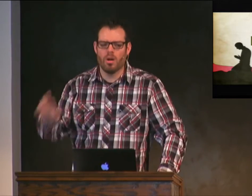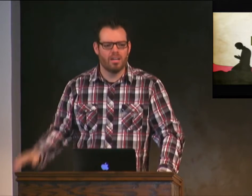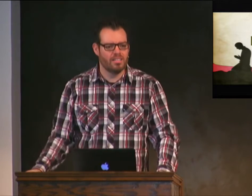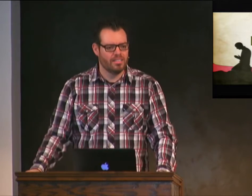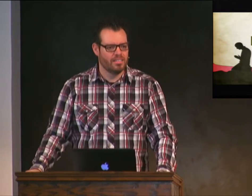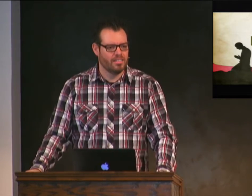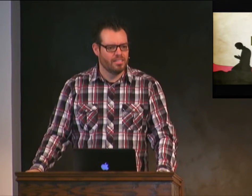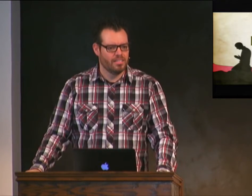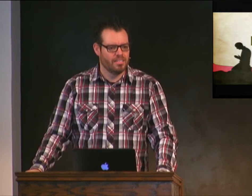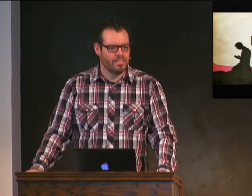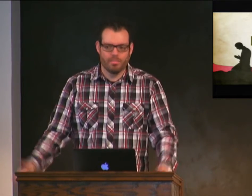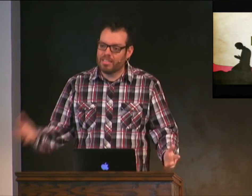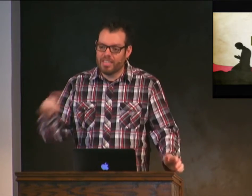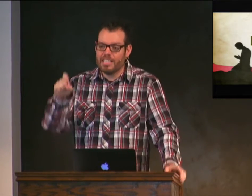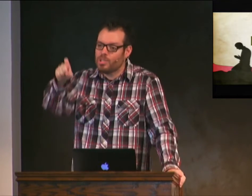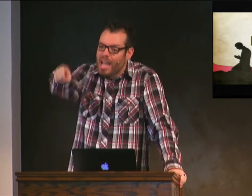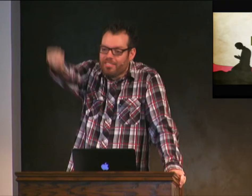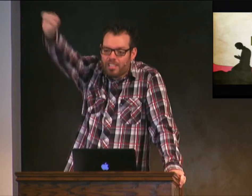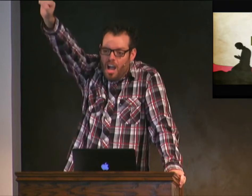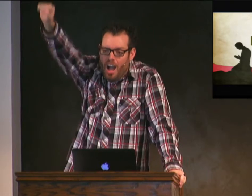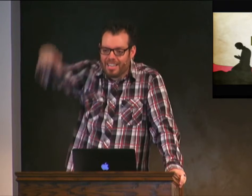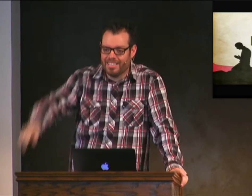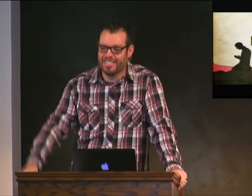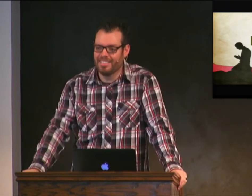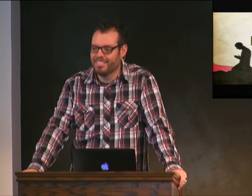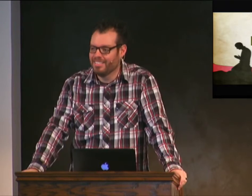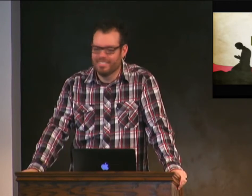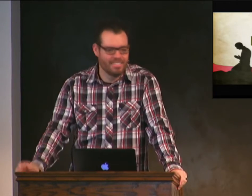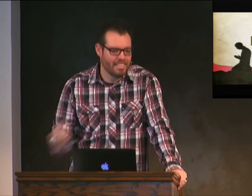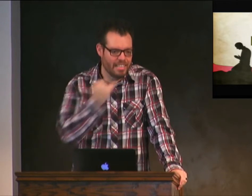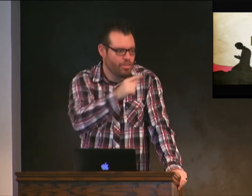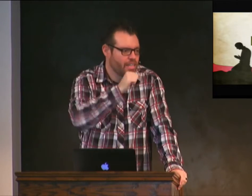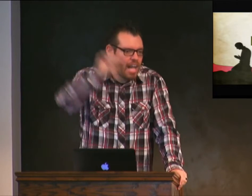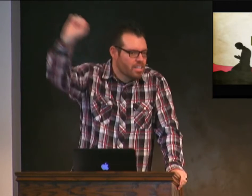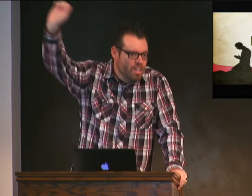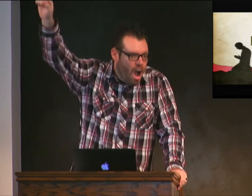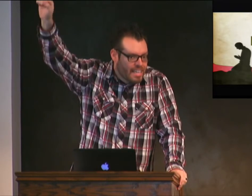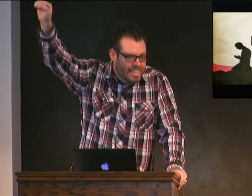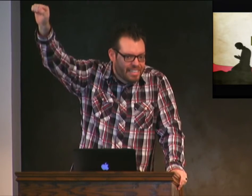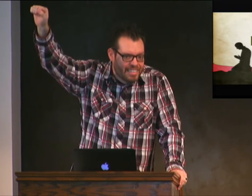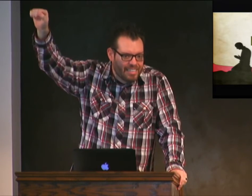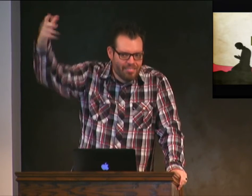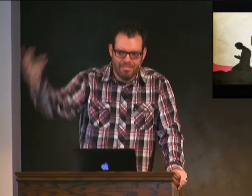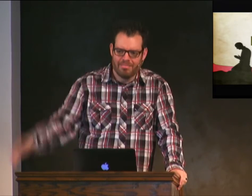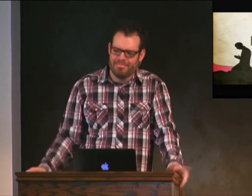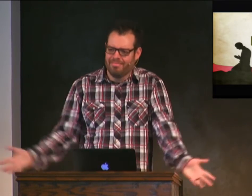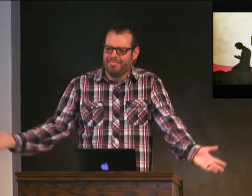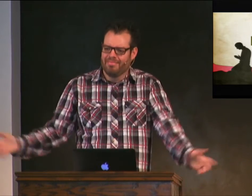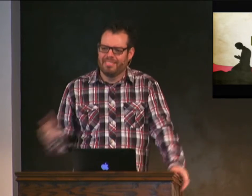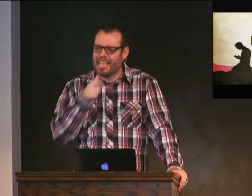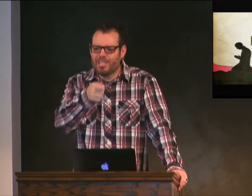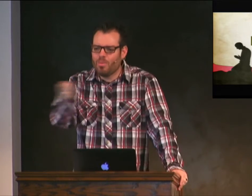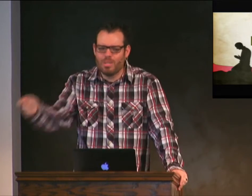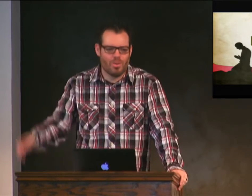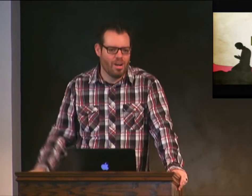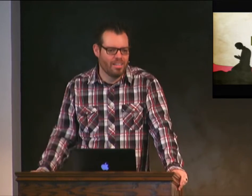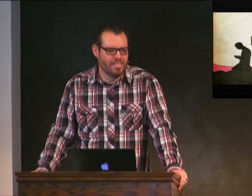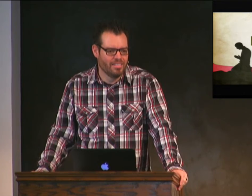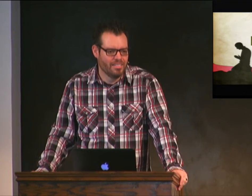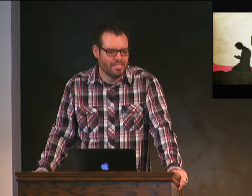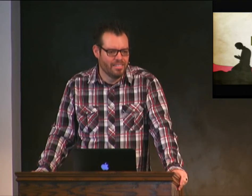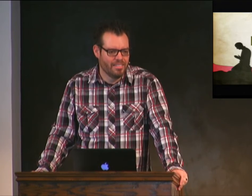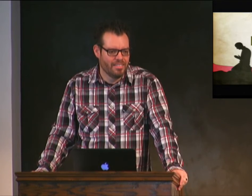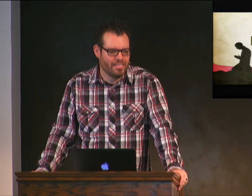open the door. But the thing is, you have to knock. If you're not knocking, that can open the